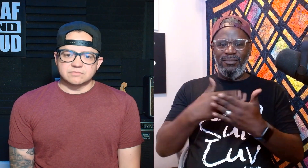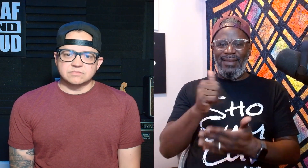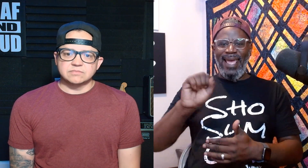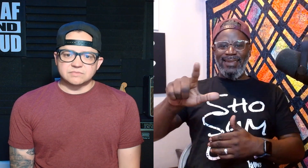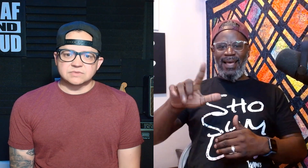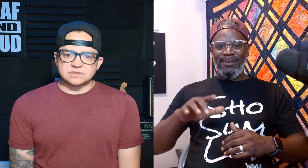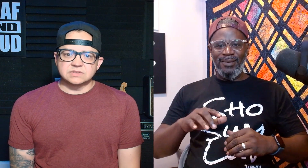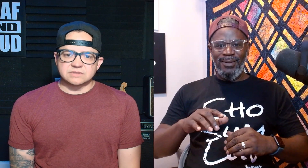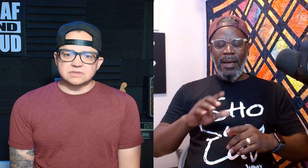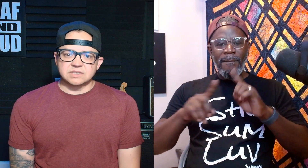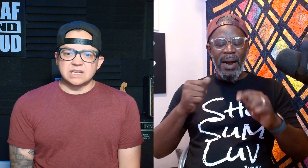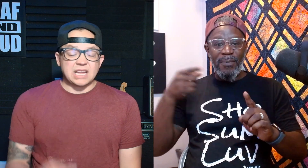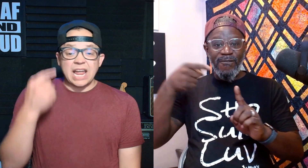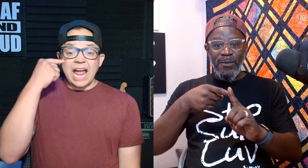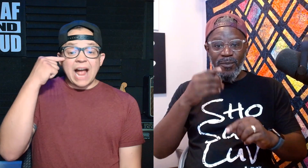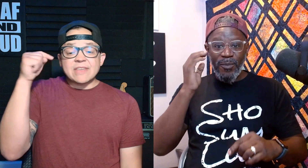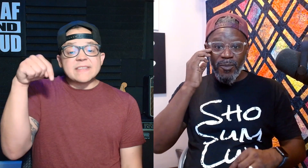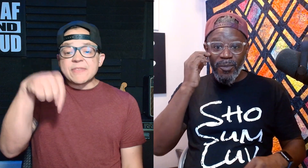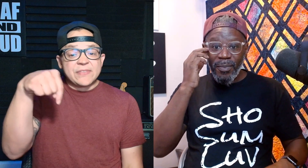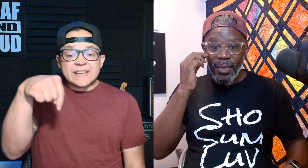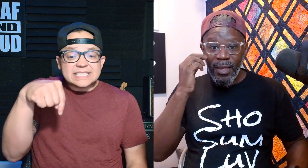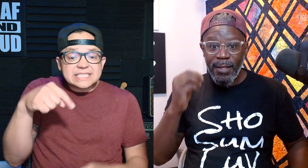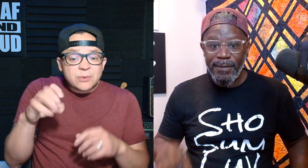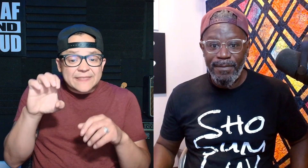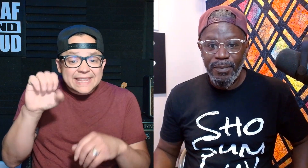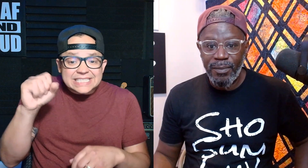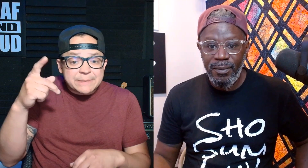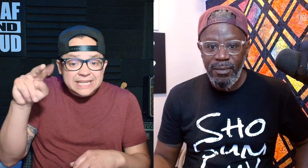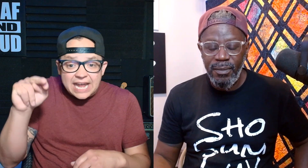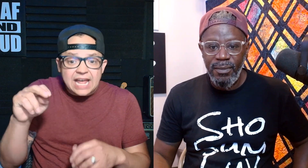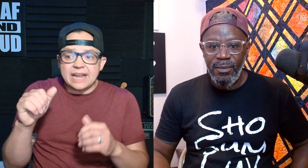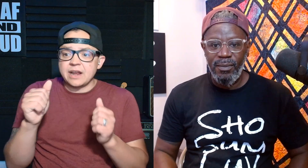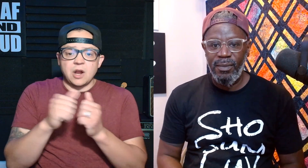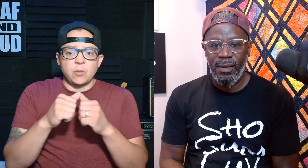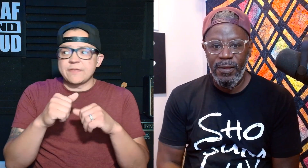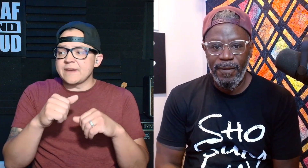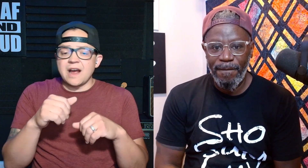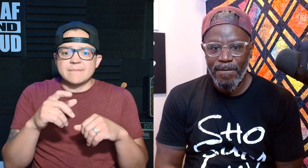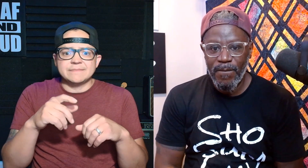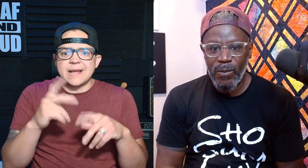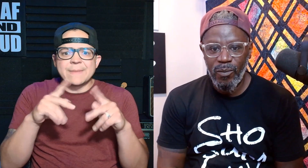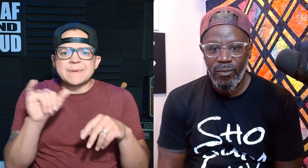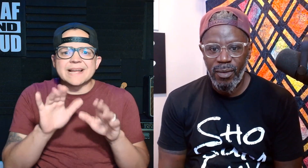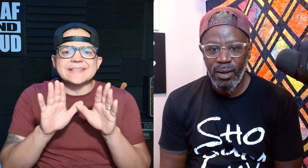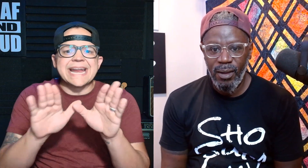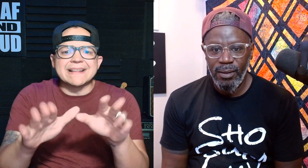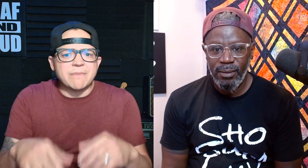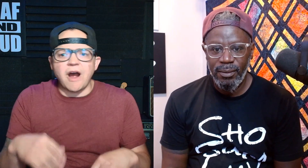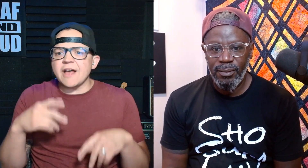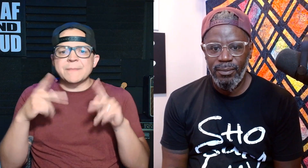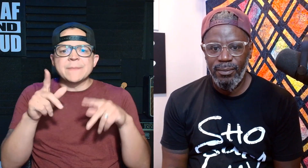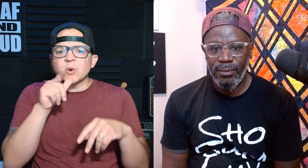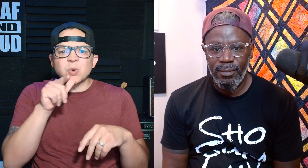all ASL. But I think that this with ESPN, with people like the